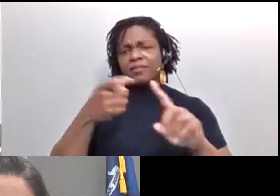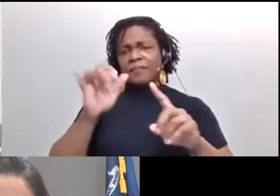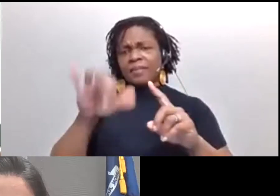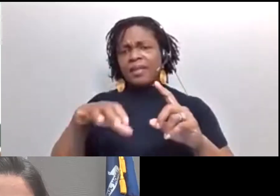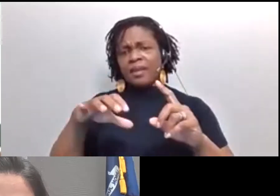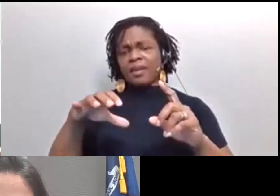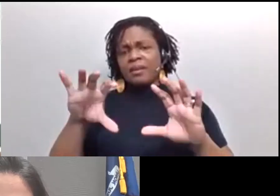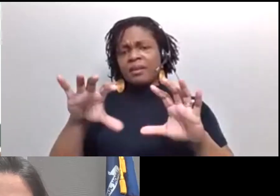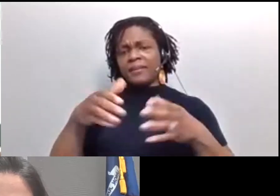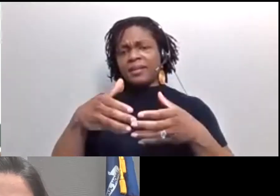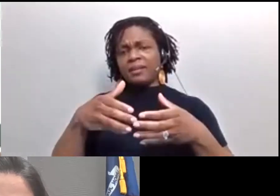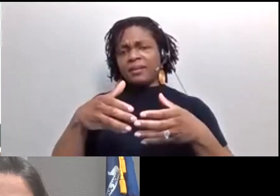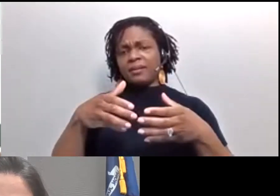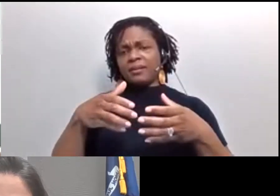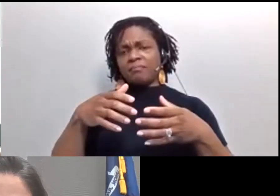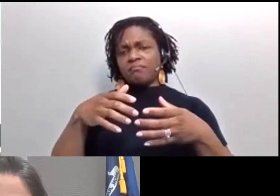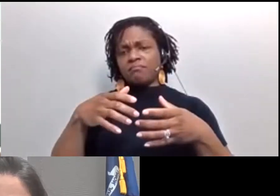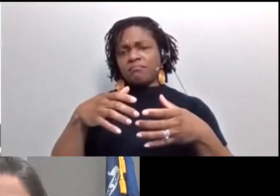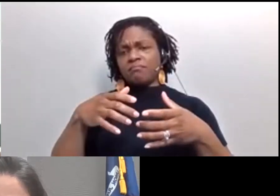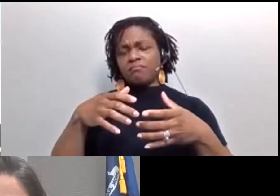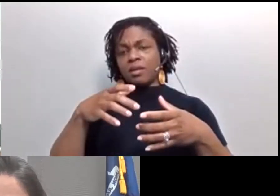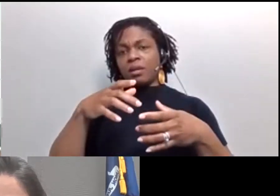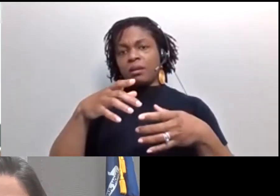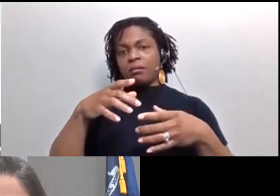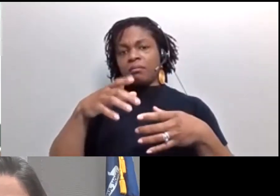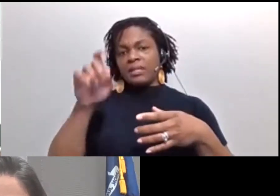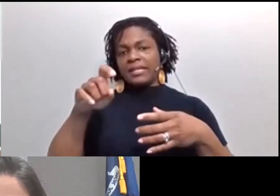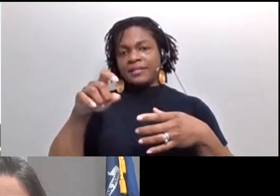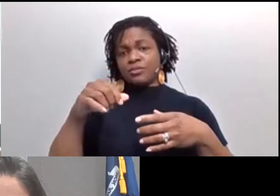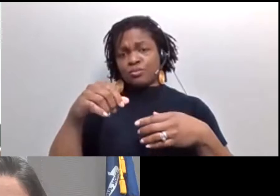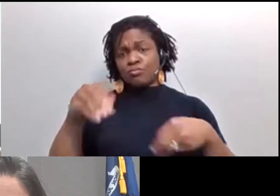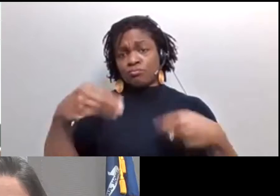committee, and so I guess that needs to be presented to the full